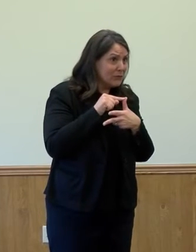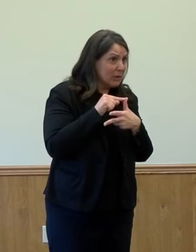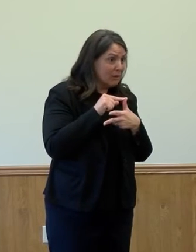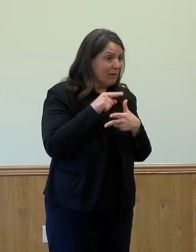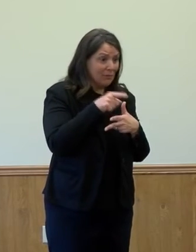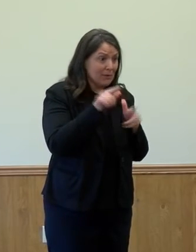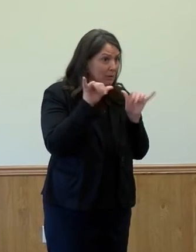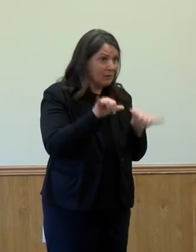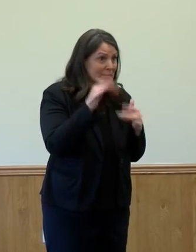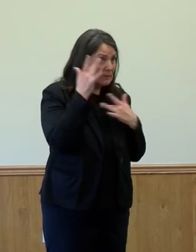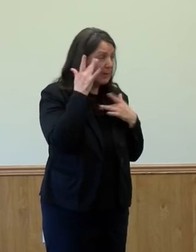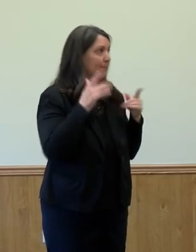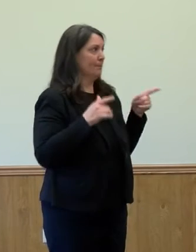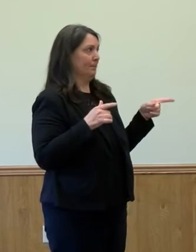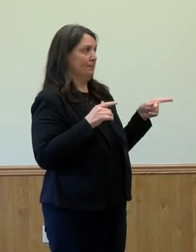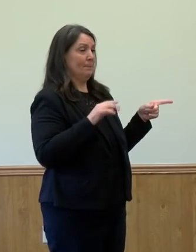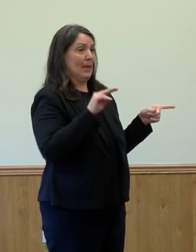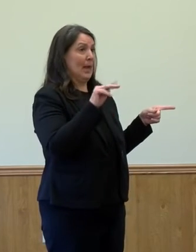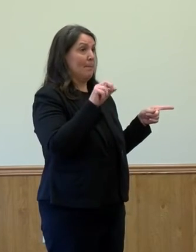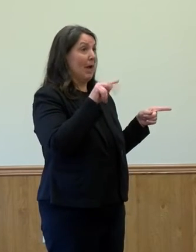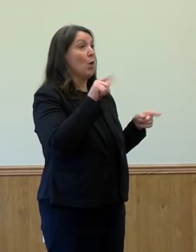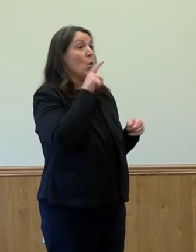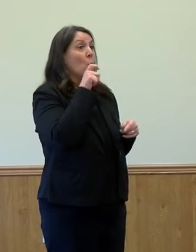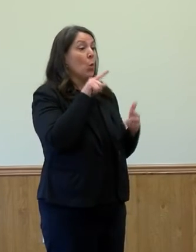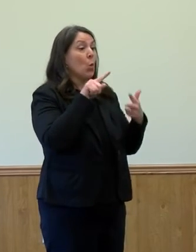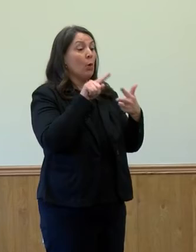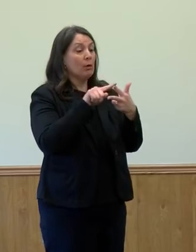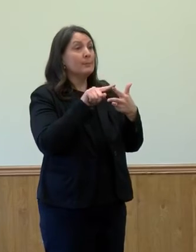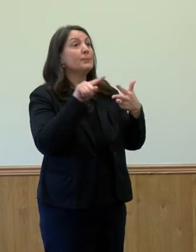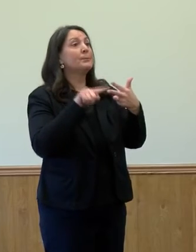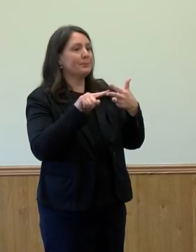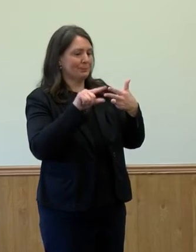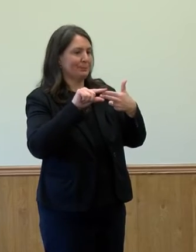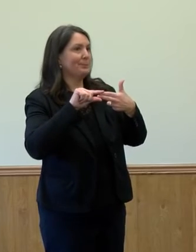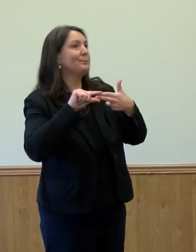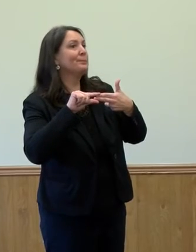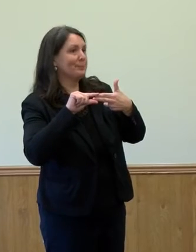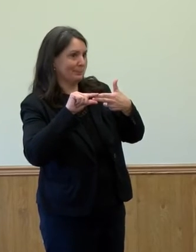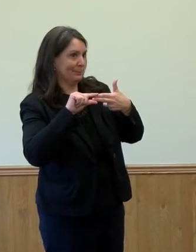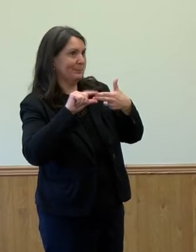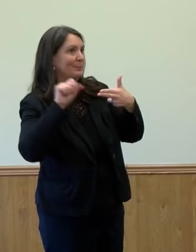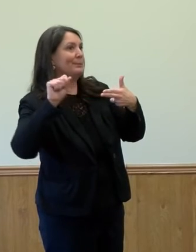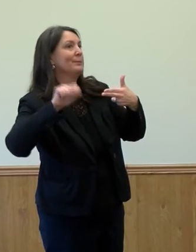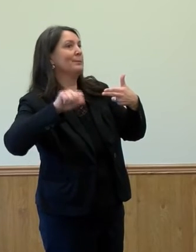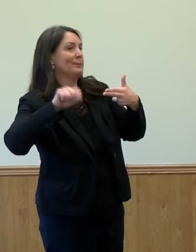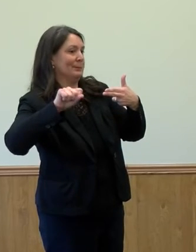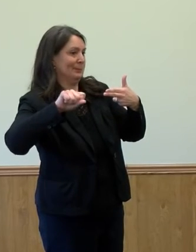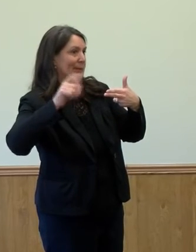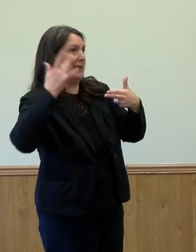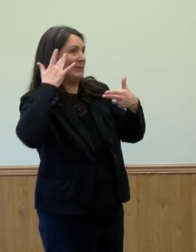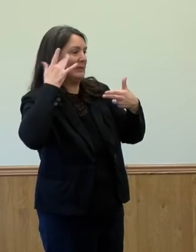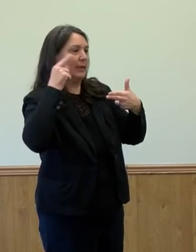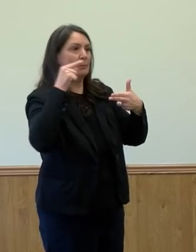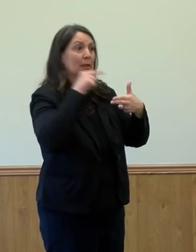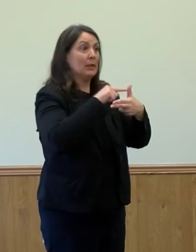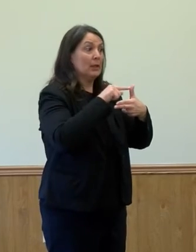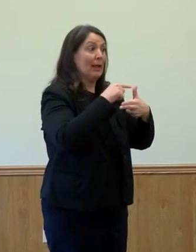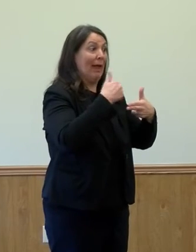So we have not seen cases related to boosters. And again, that's the 2 weeks post-boosters. Okay.